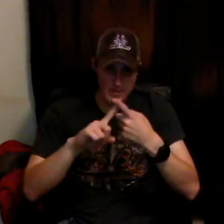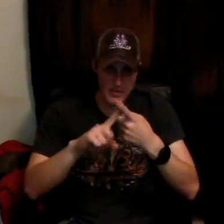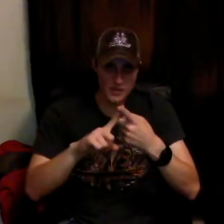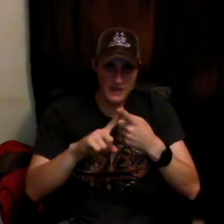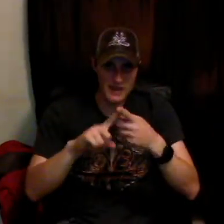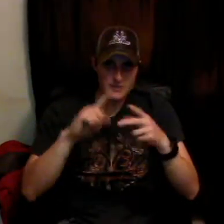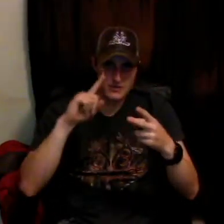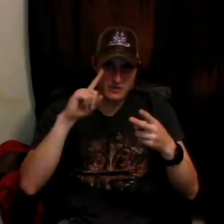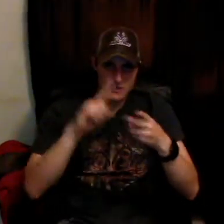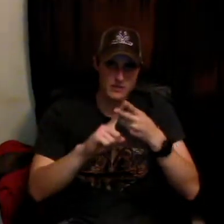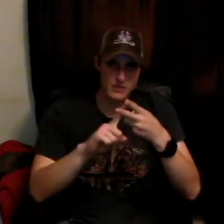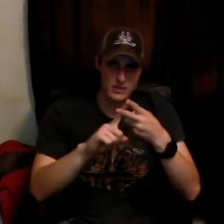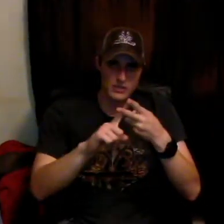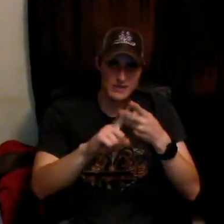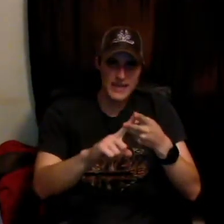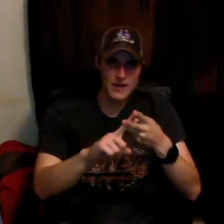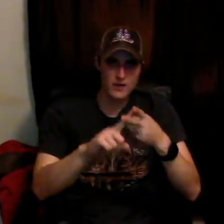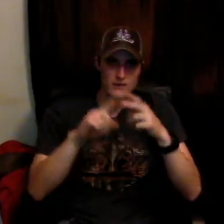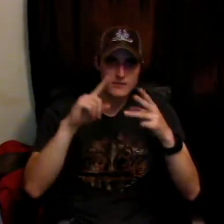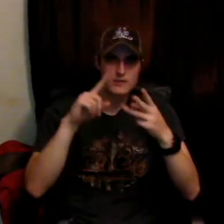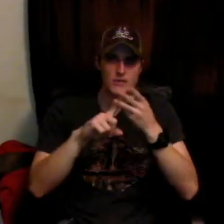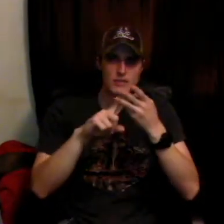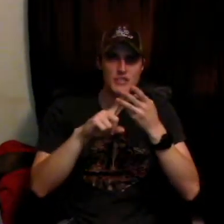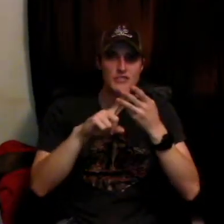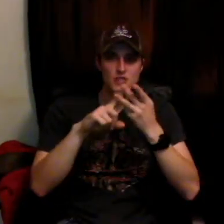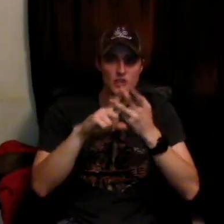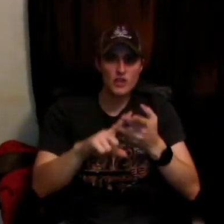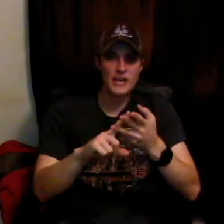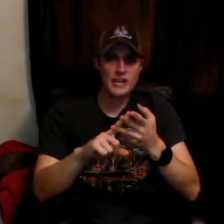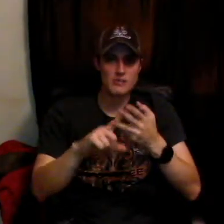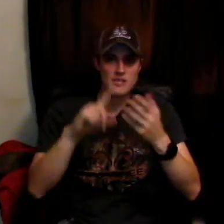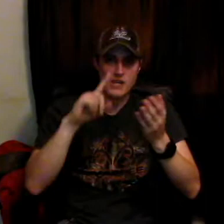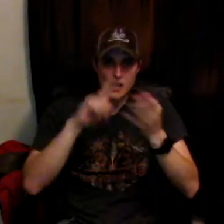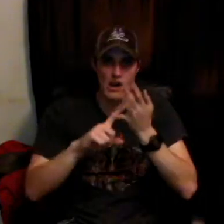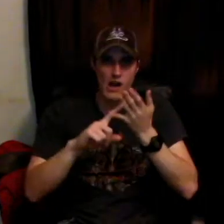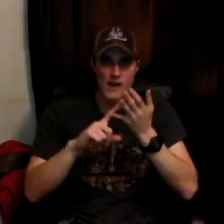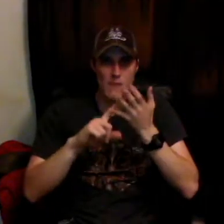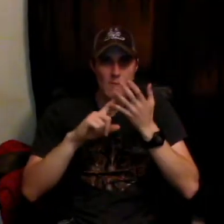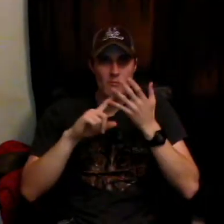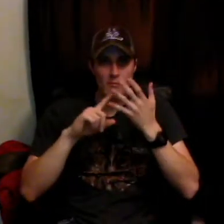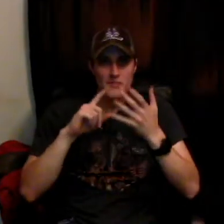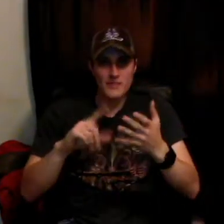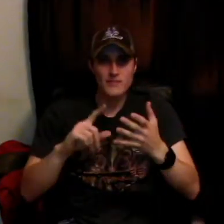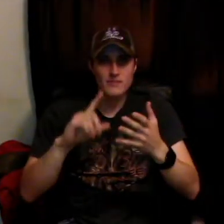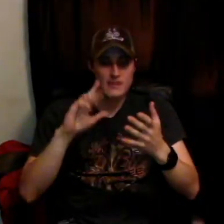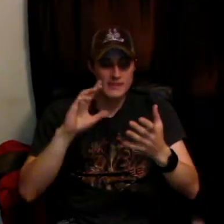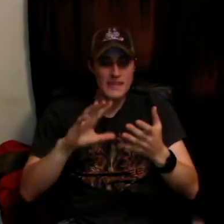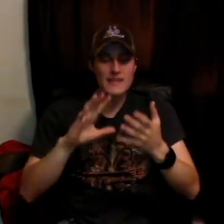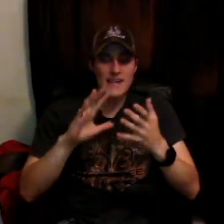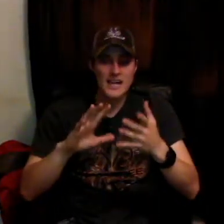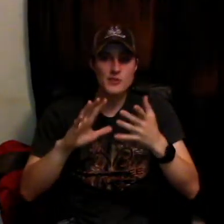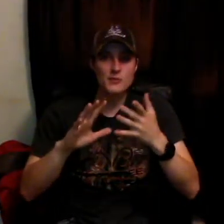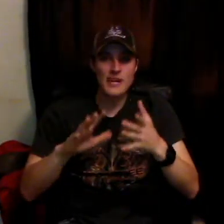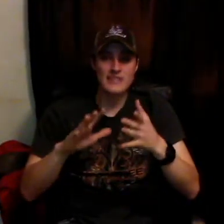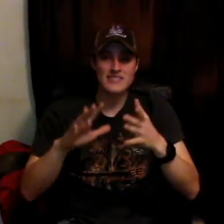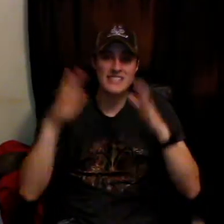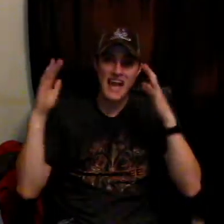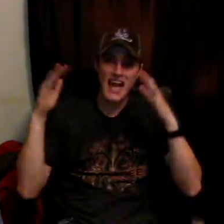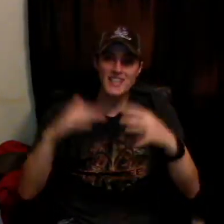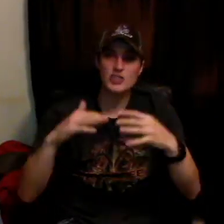aerial maps, scout, trail cams. Alright, the thing that I do next is I actually